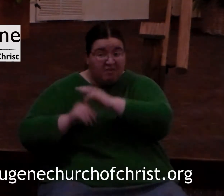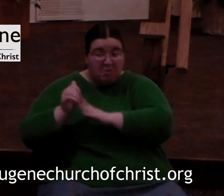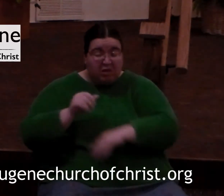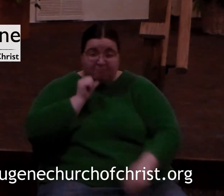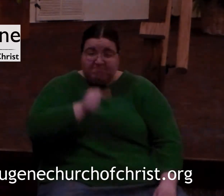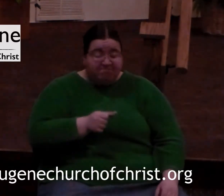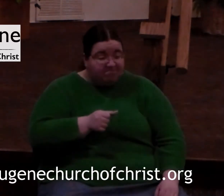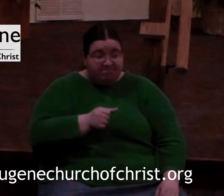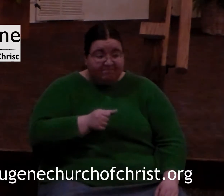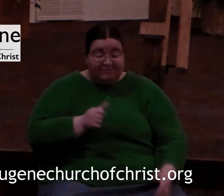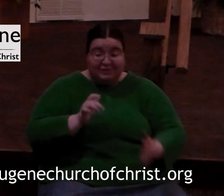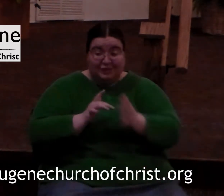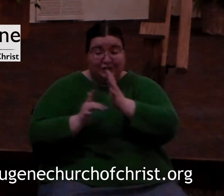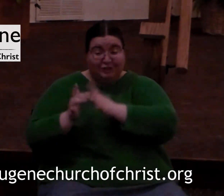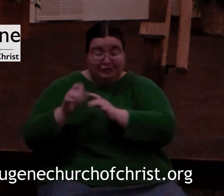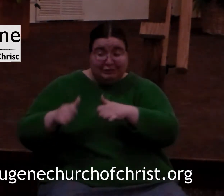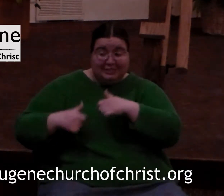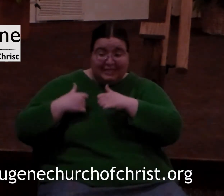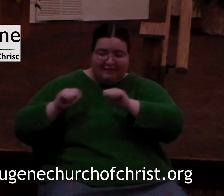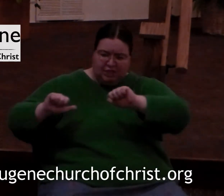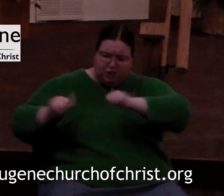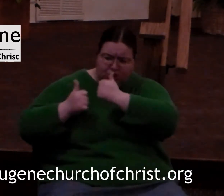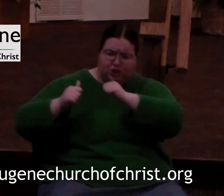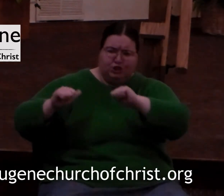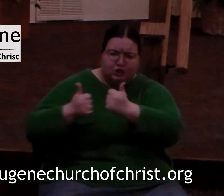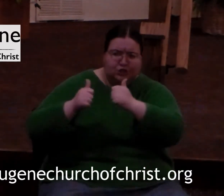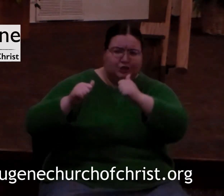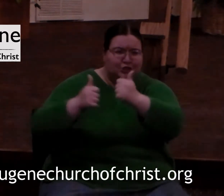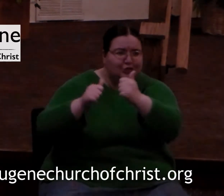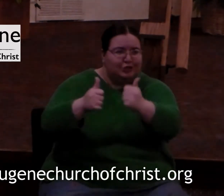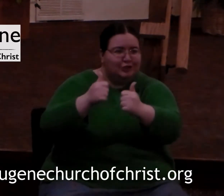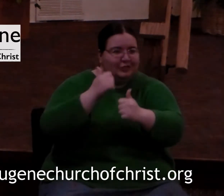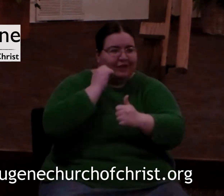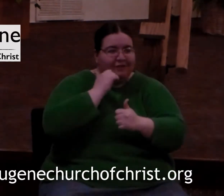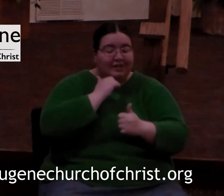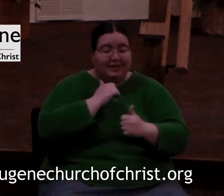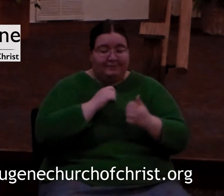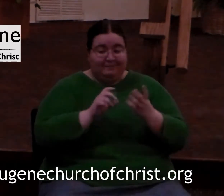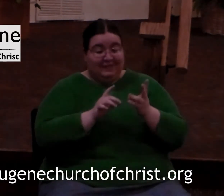challenging day by day in different ways. Number 7, consumerism.